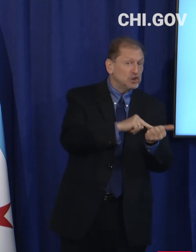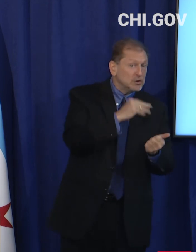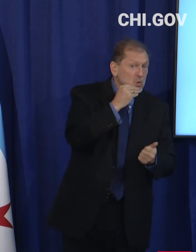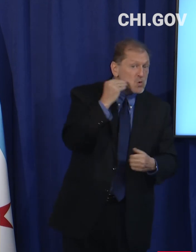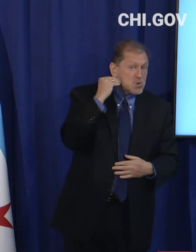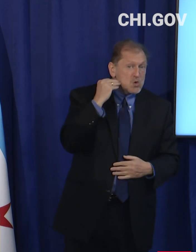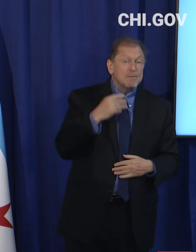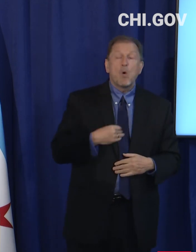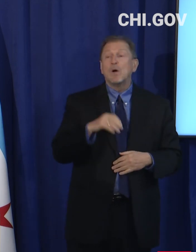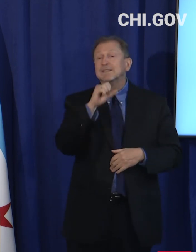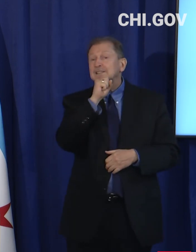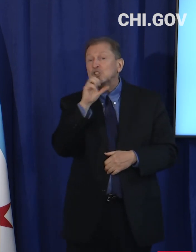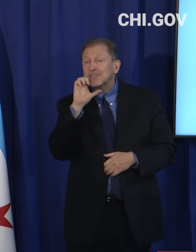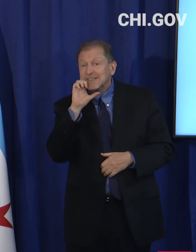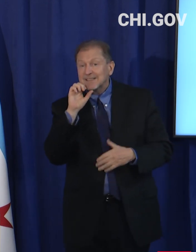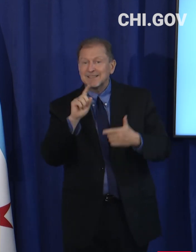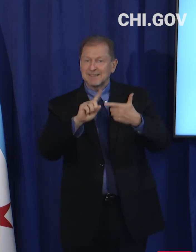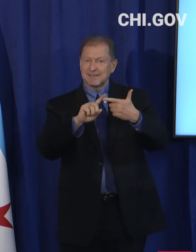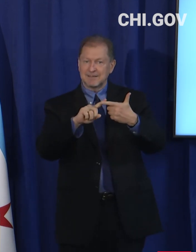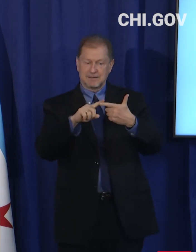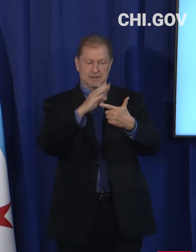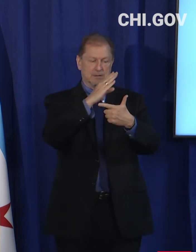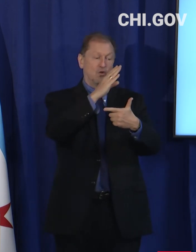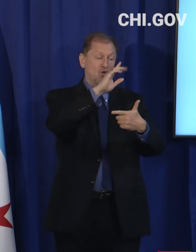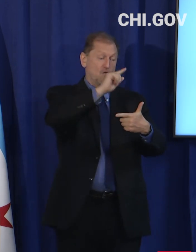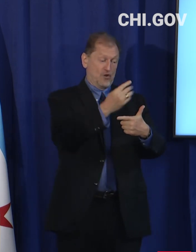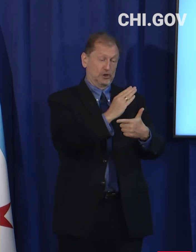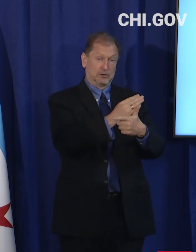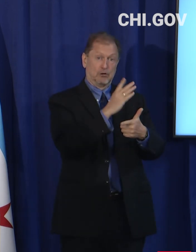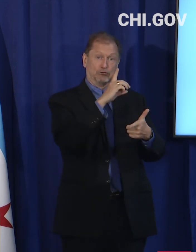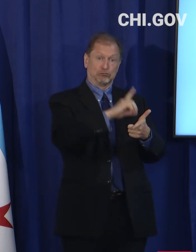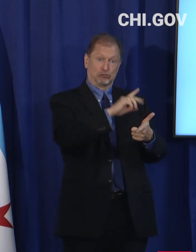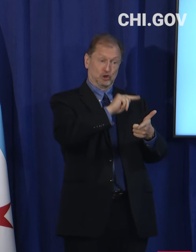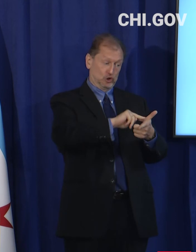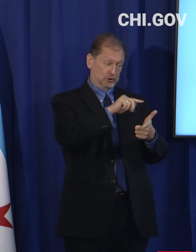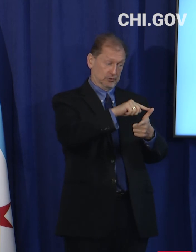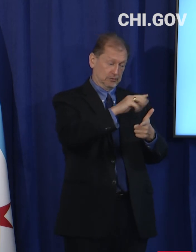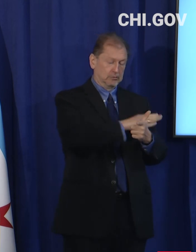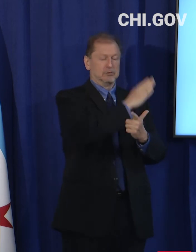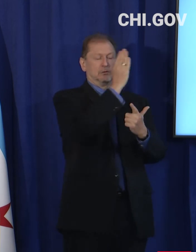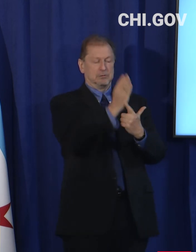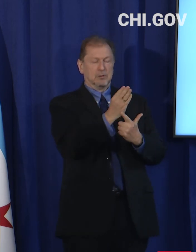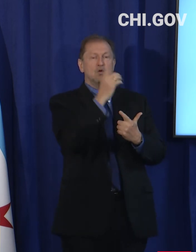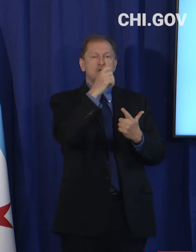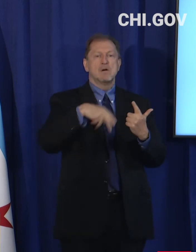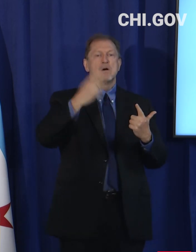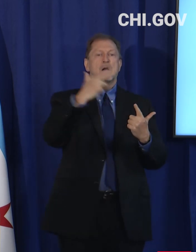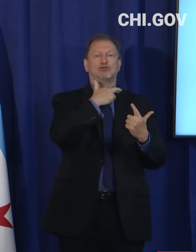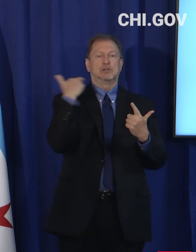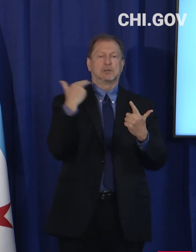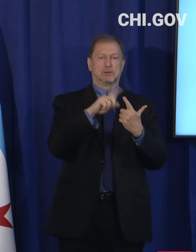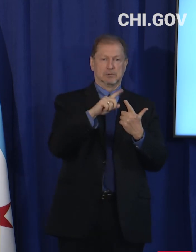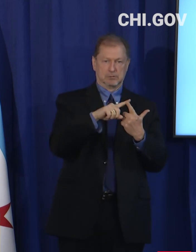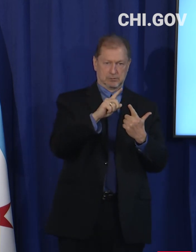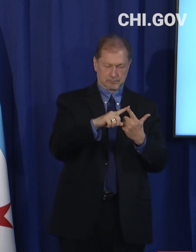first doses of the vaccine when it moves beyond the initial stage.